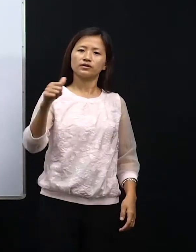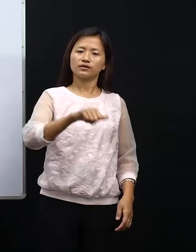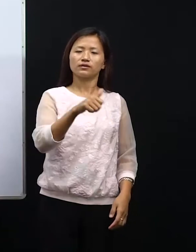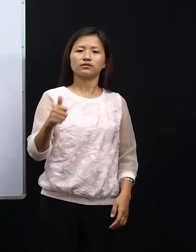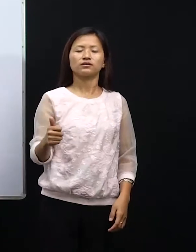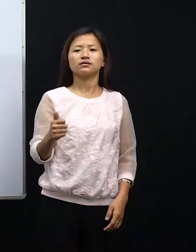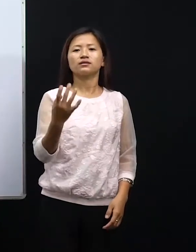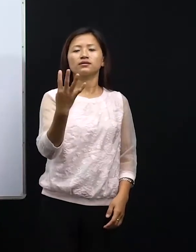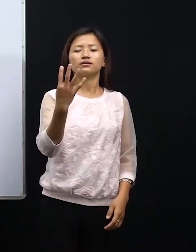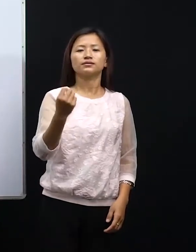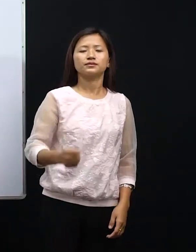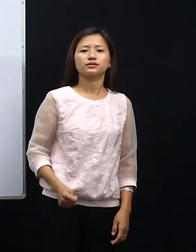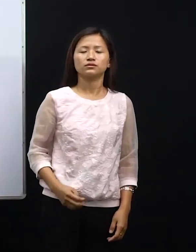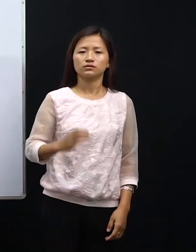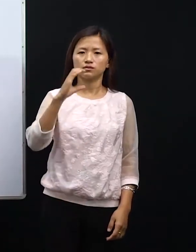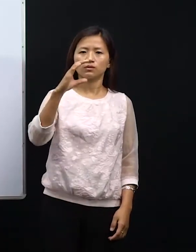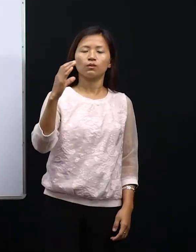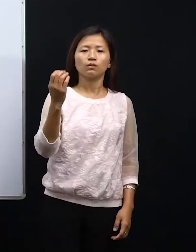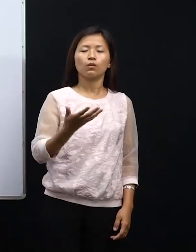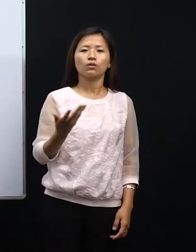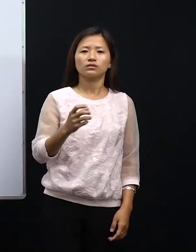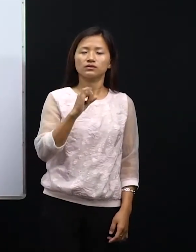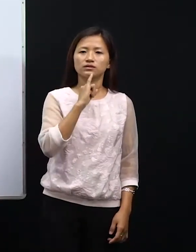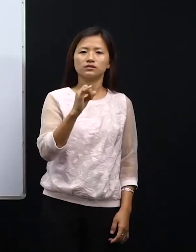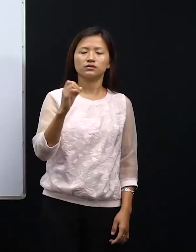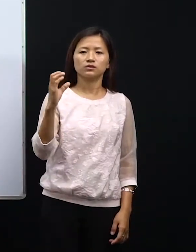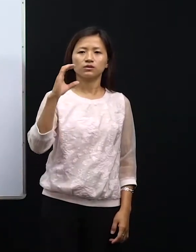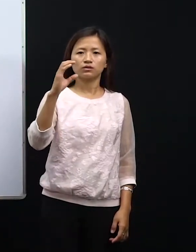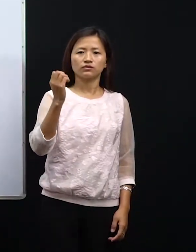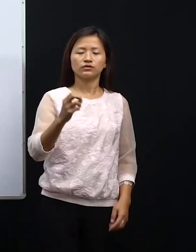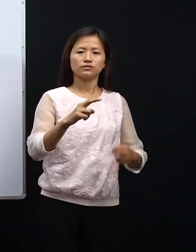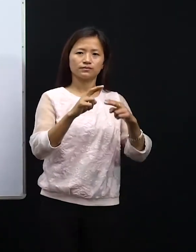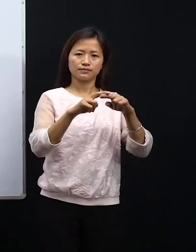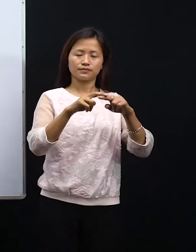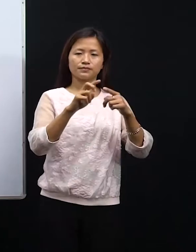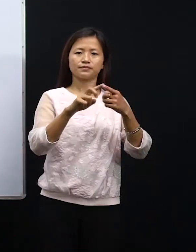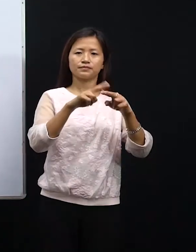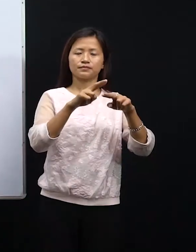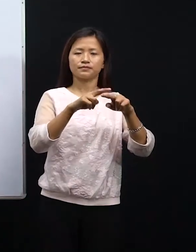variables, they do not have coefficients. Okay, let's move on to the next question.